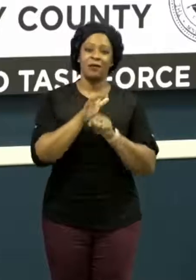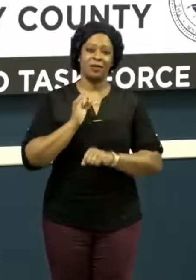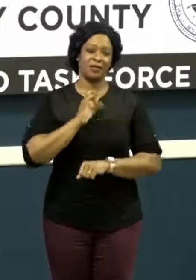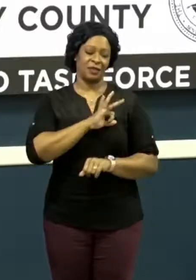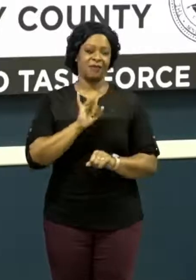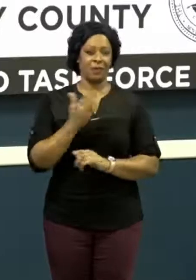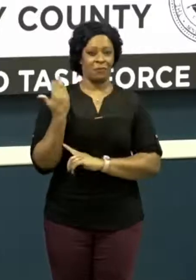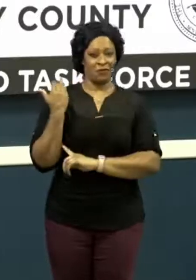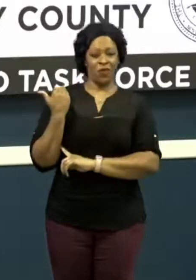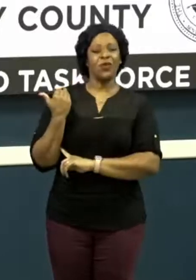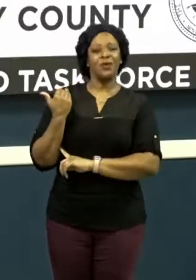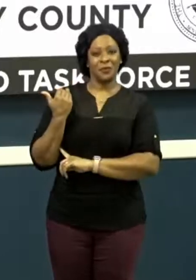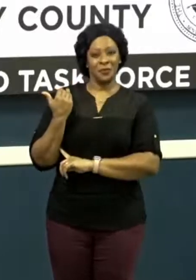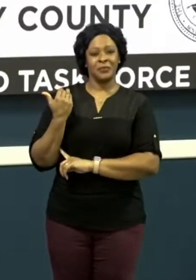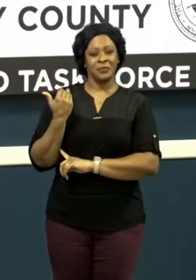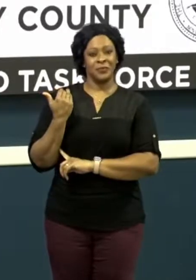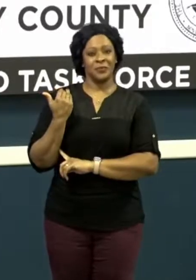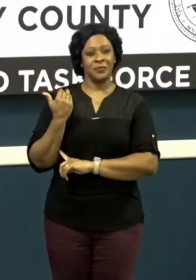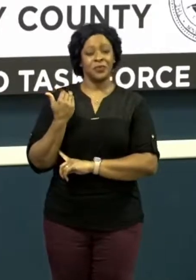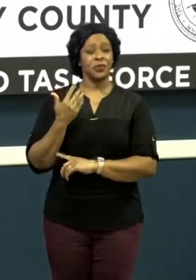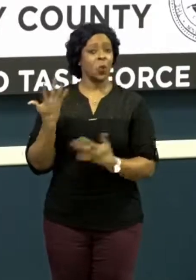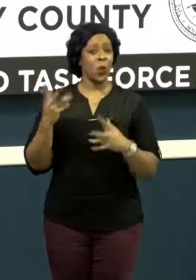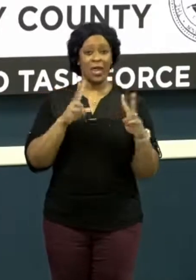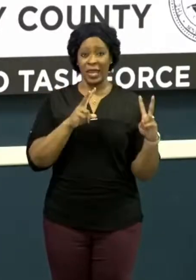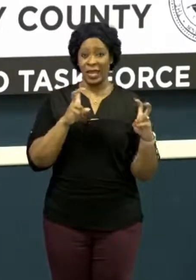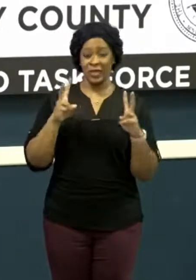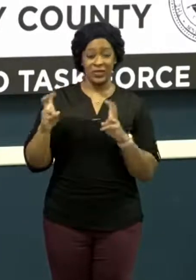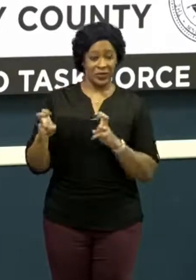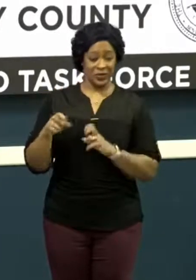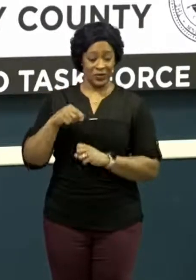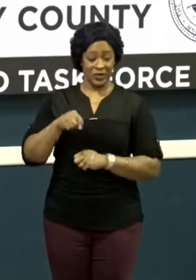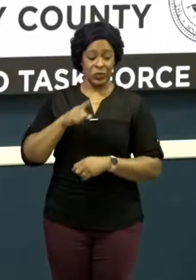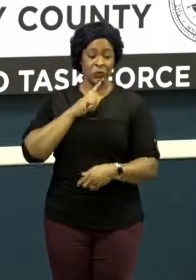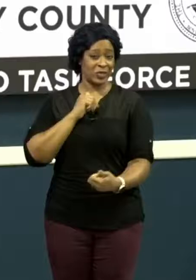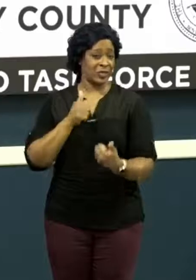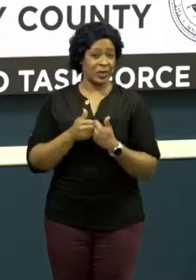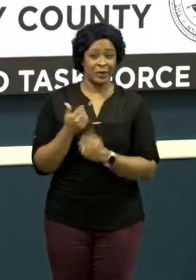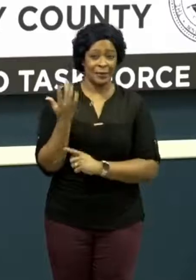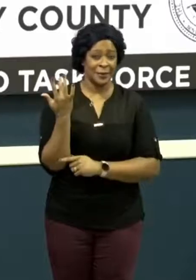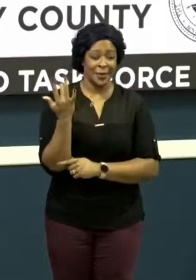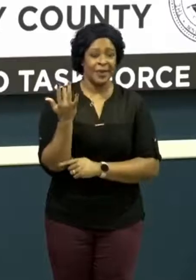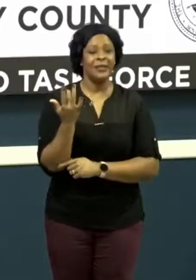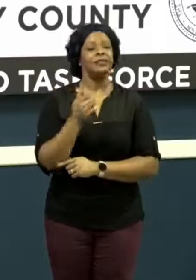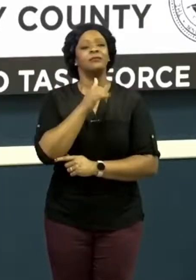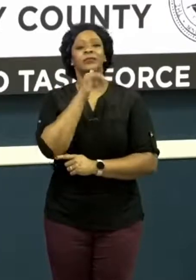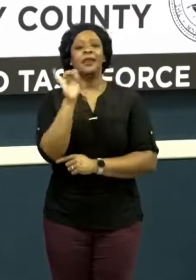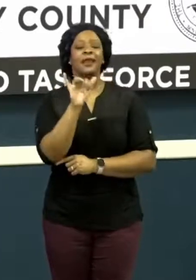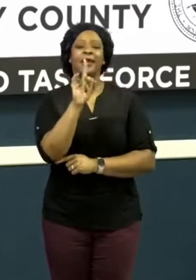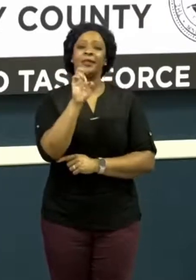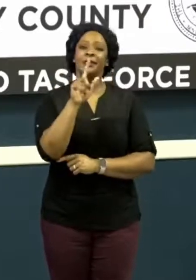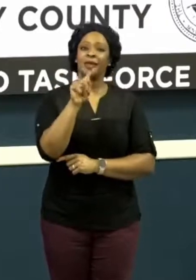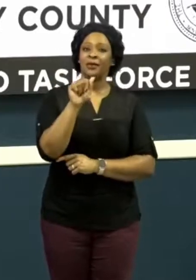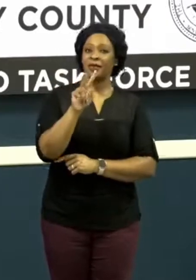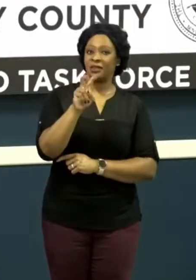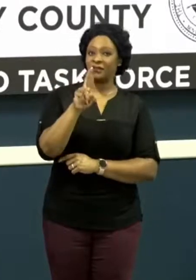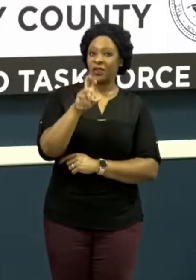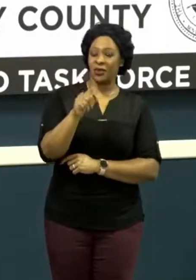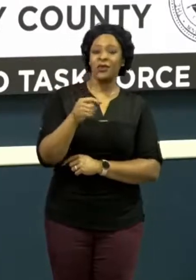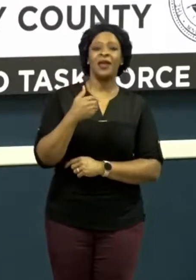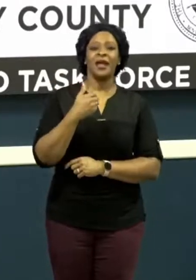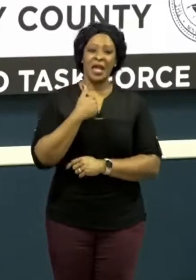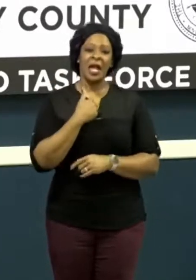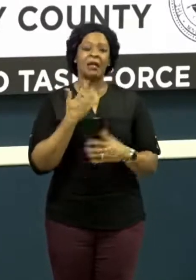previous peak. Part of the issue that makes this so challenging is that unlike the Delta, where we had